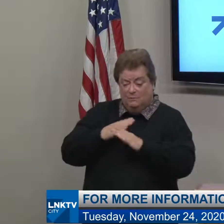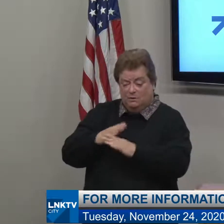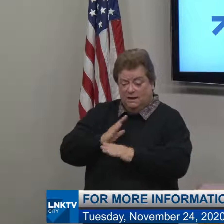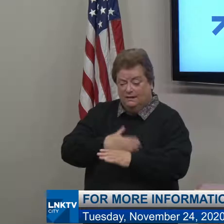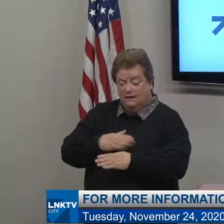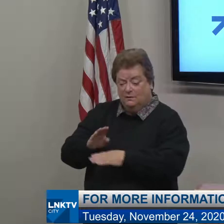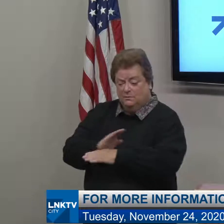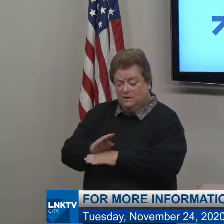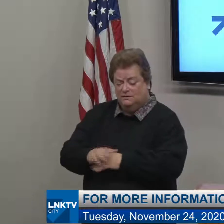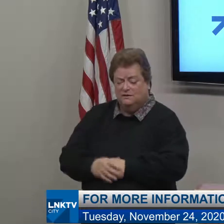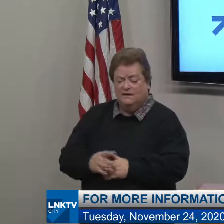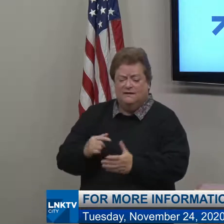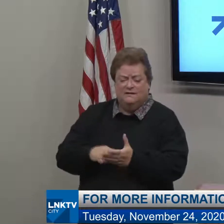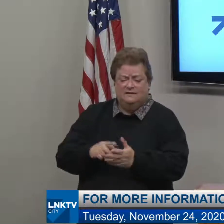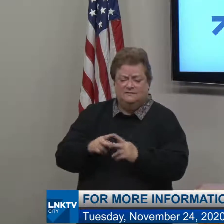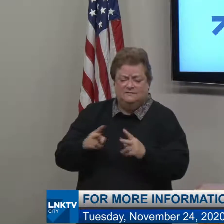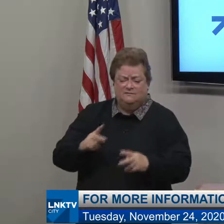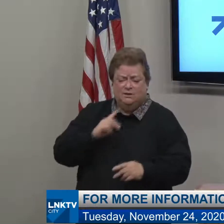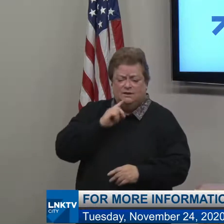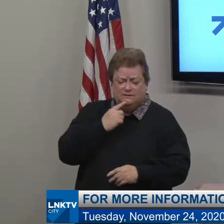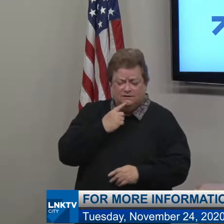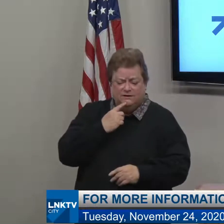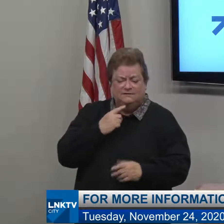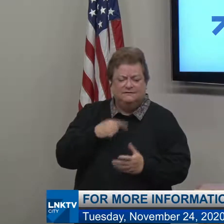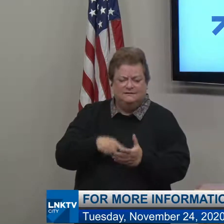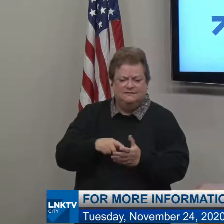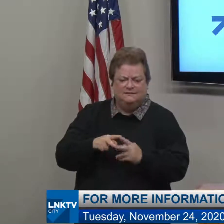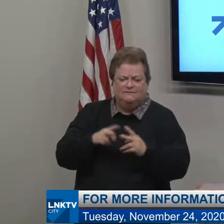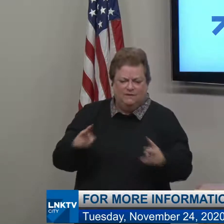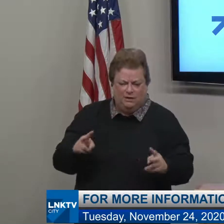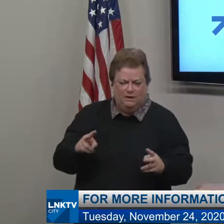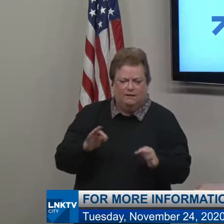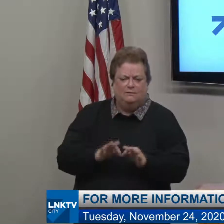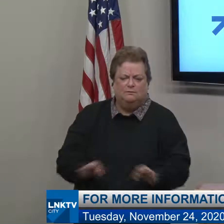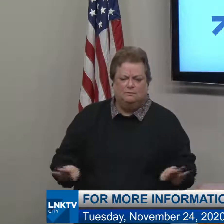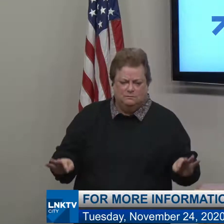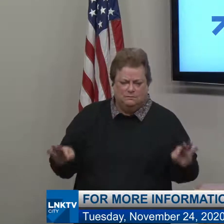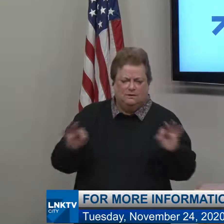very serious. We are in a situation that is critical. And